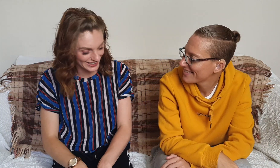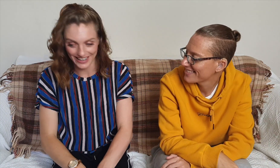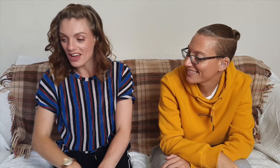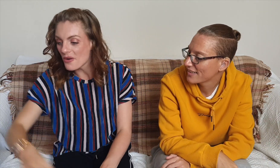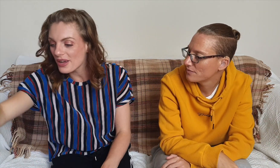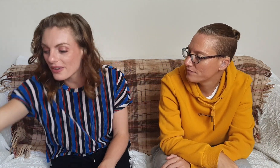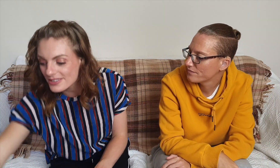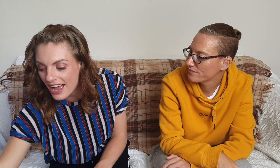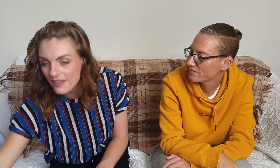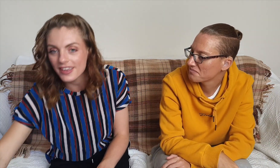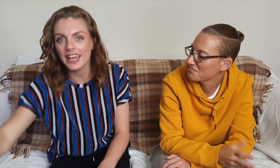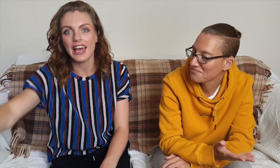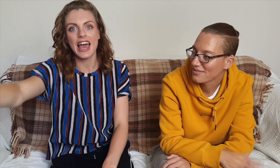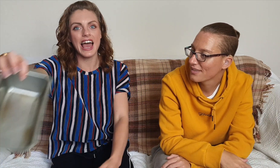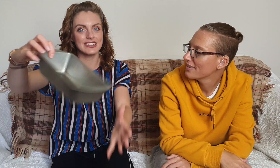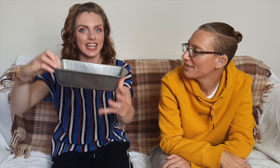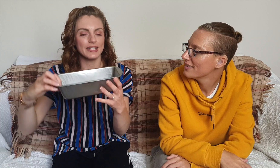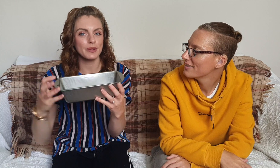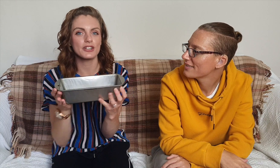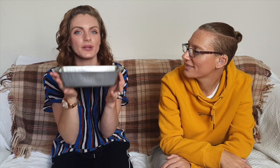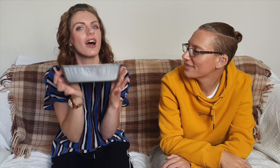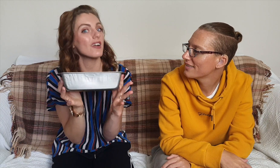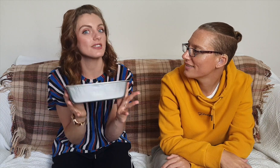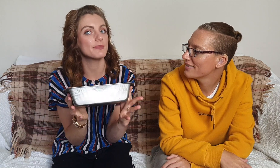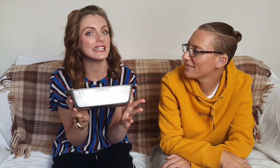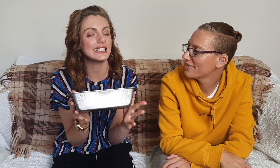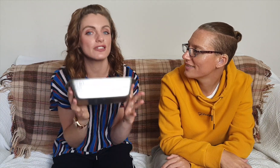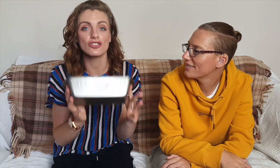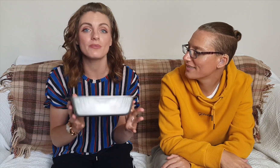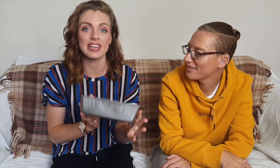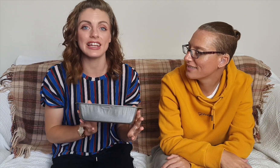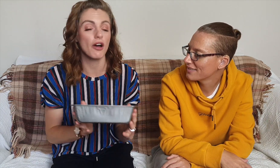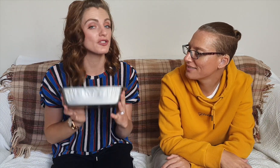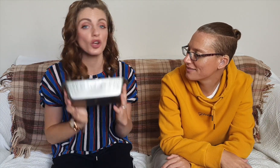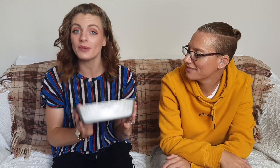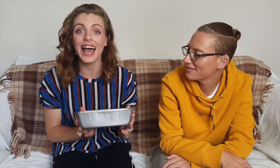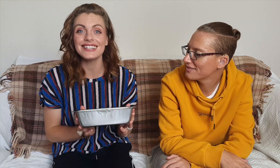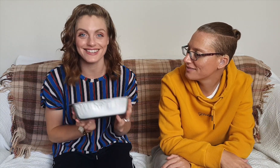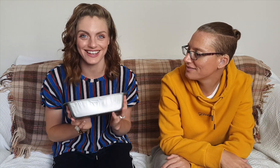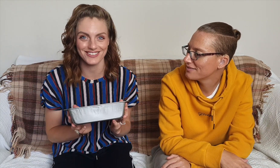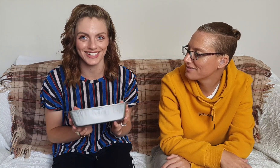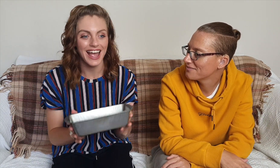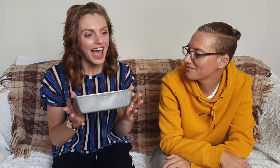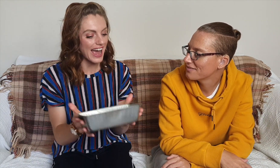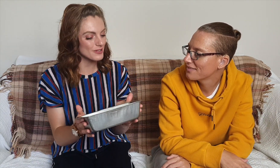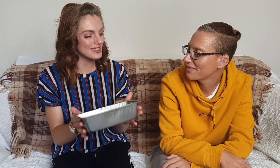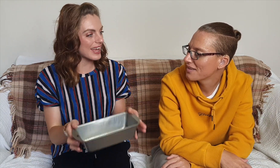Kellyanne. We also have here a tin because we are going to be needing some tin of some kind next week. How do we